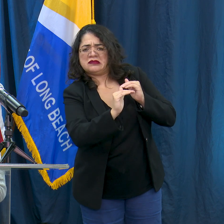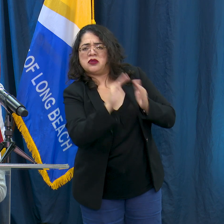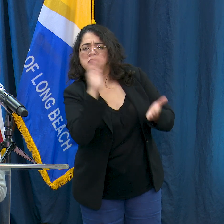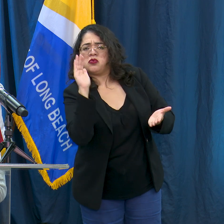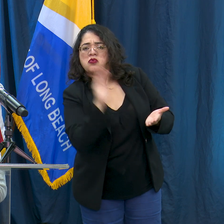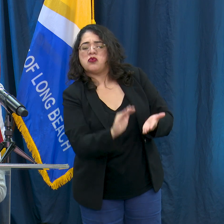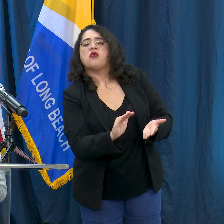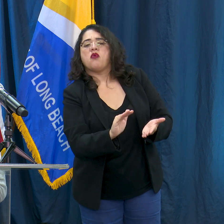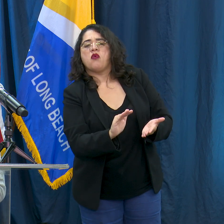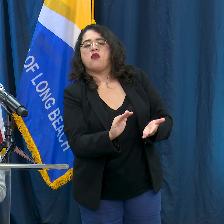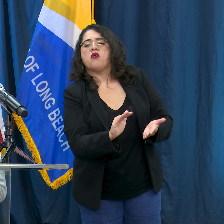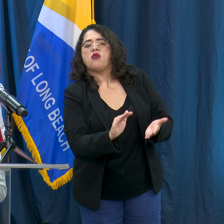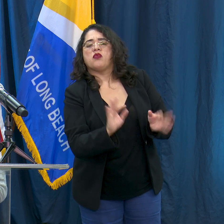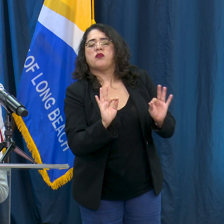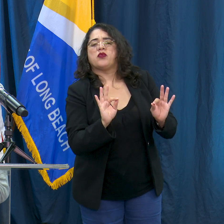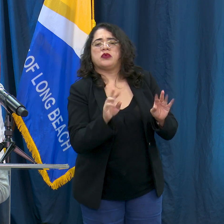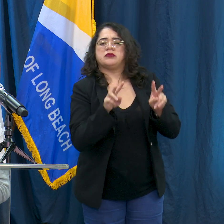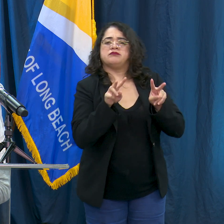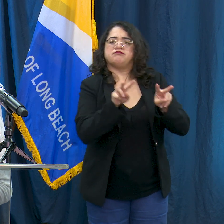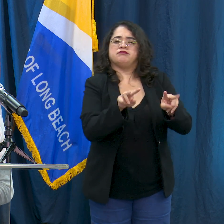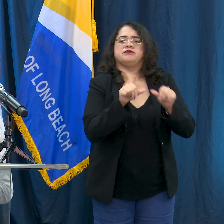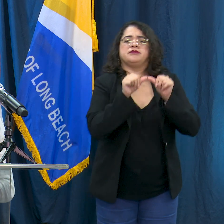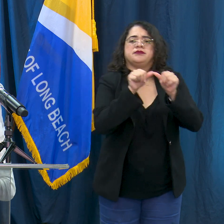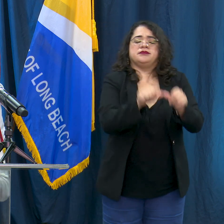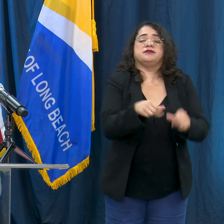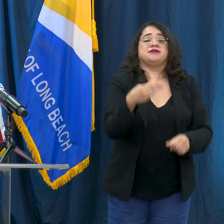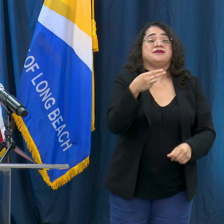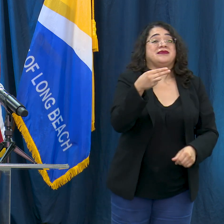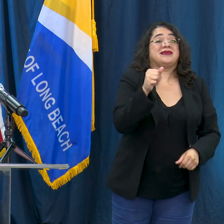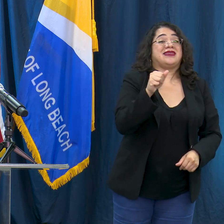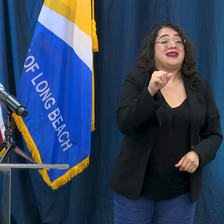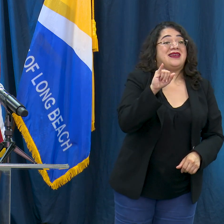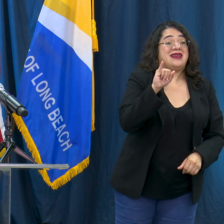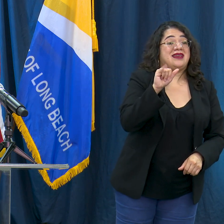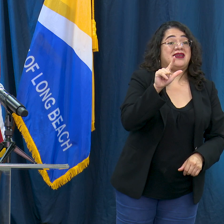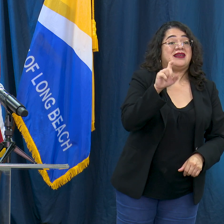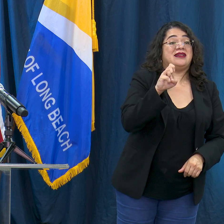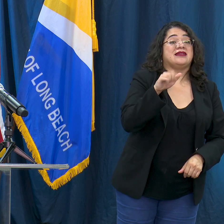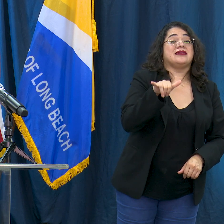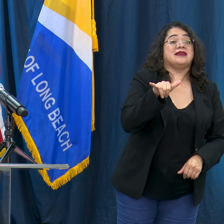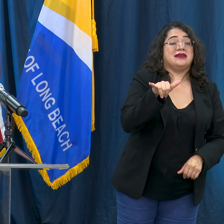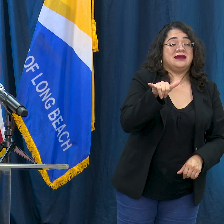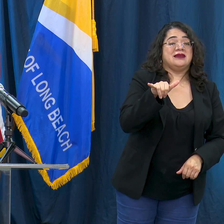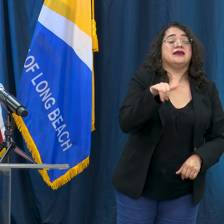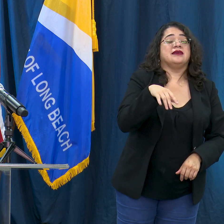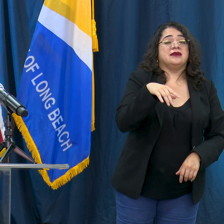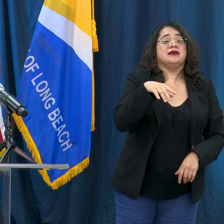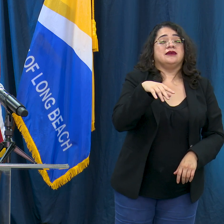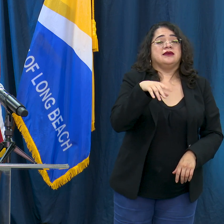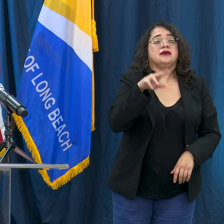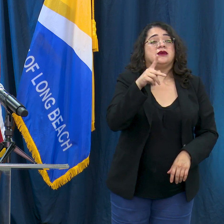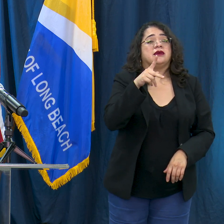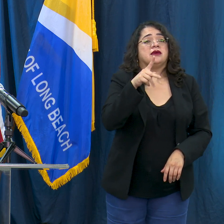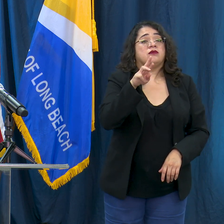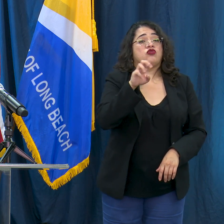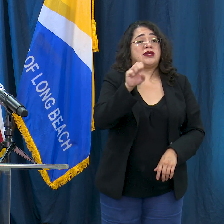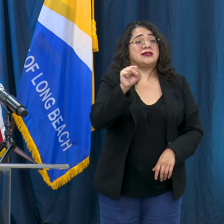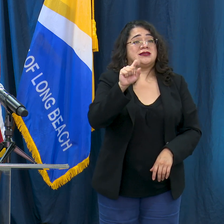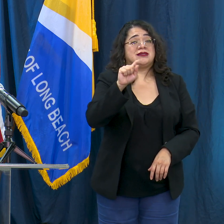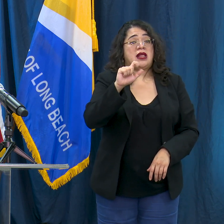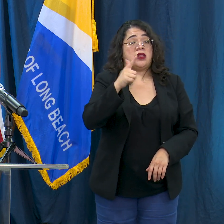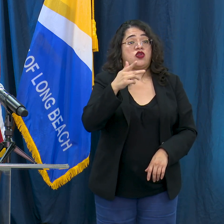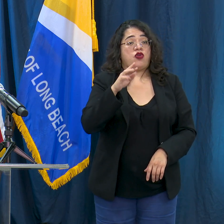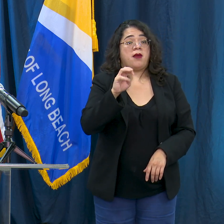Thank you very much, Kelly. The next question is from Haley from the Press Telegram. Go ahead, Haley. Hi, my question is about bars and